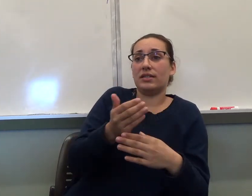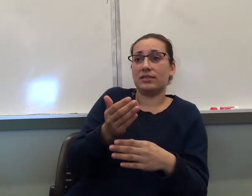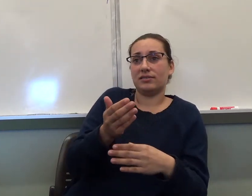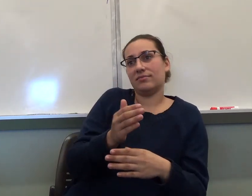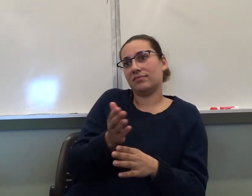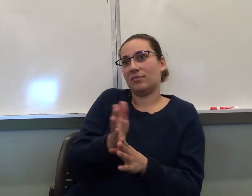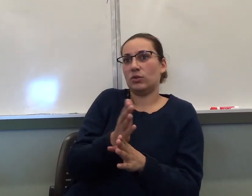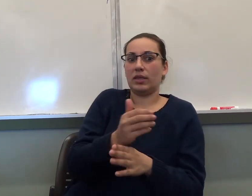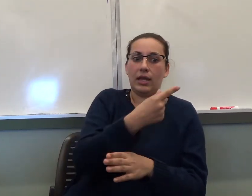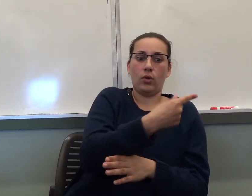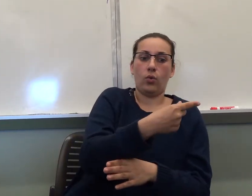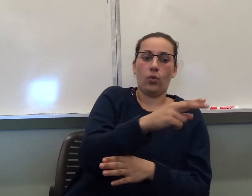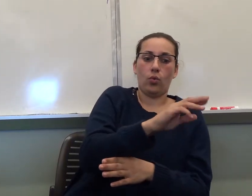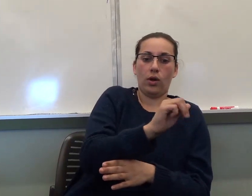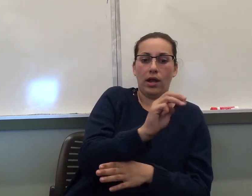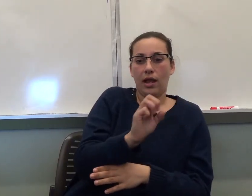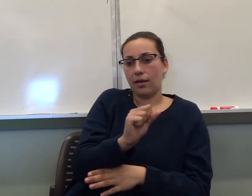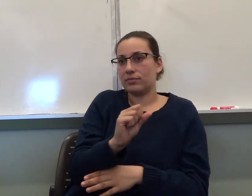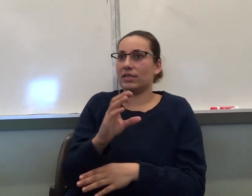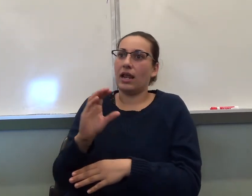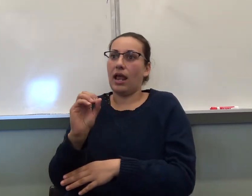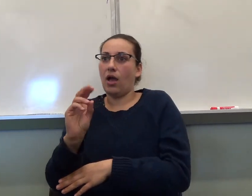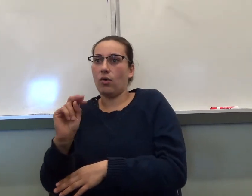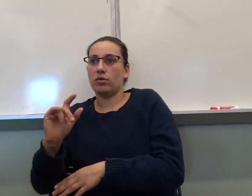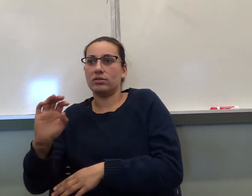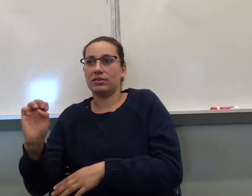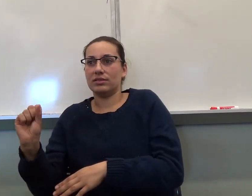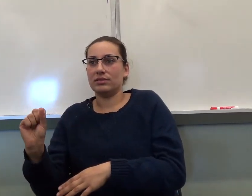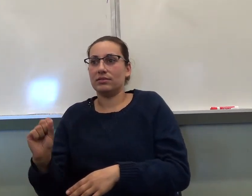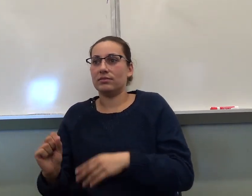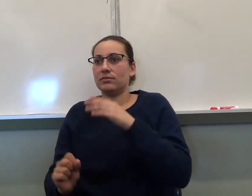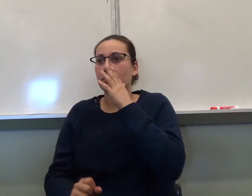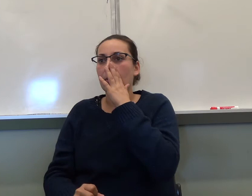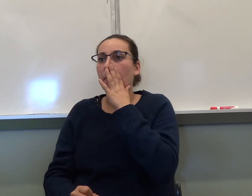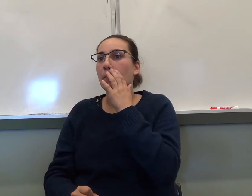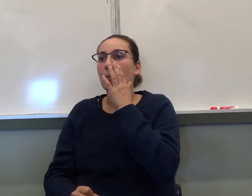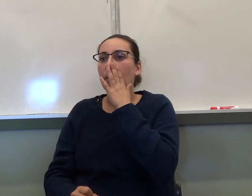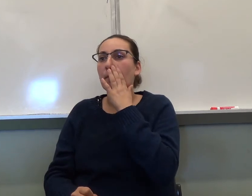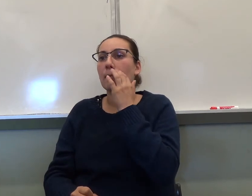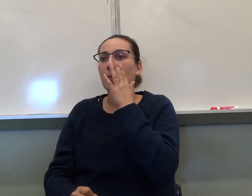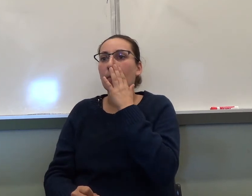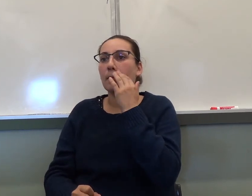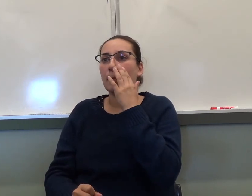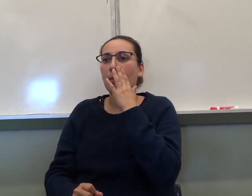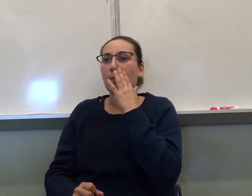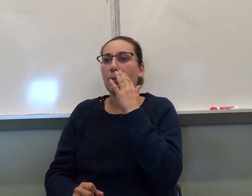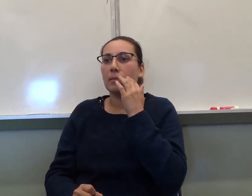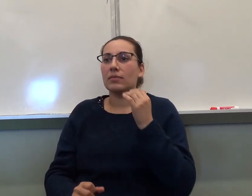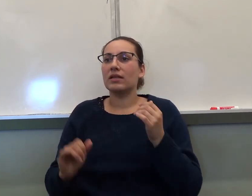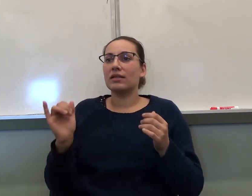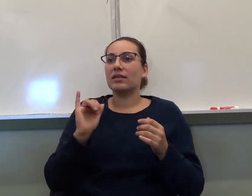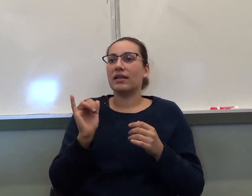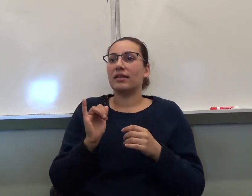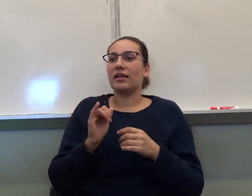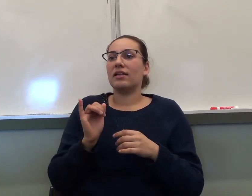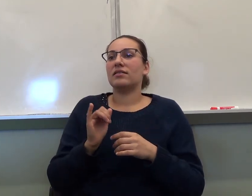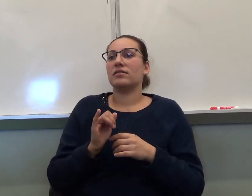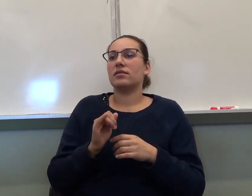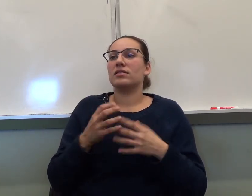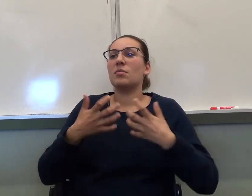mass? No, the scale here measures weight. Okay, But it converts it to grams if you want to see grams. Because then they know how to convert it. The conversion factor is available.